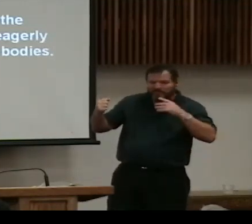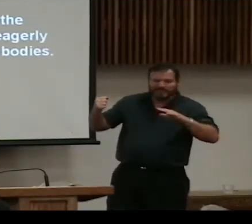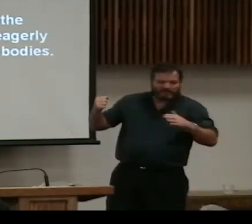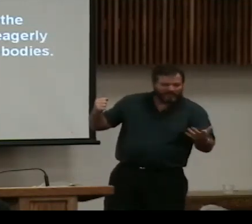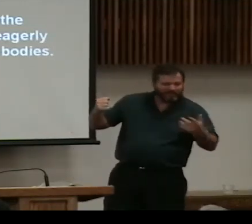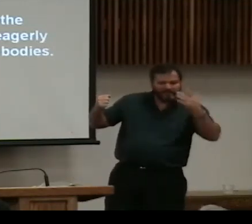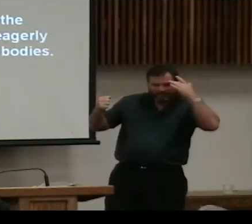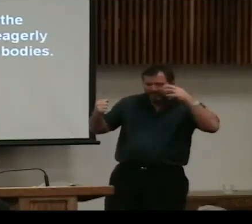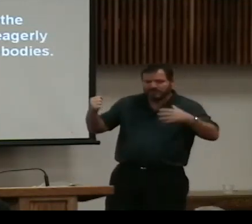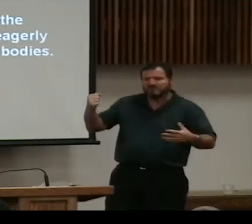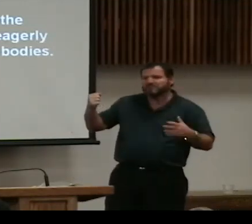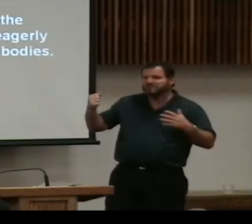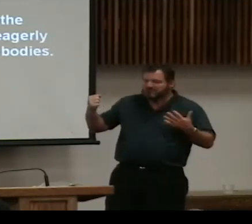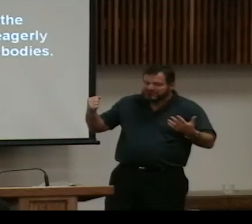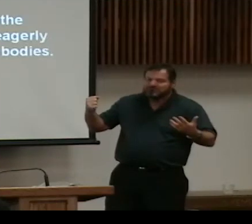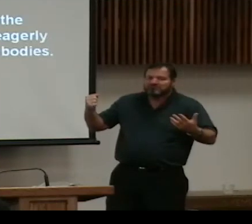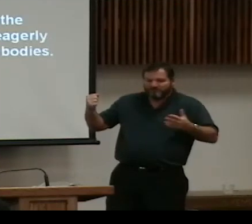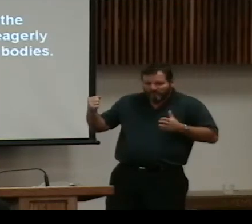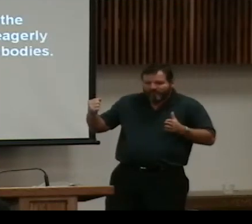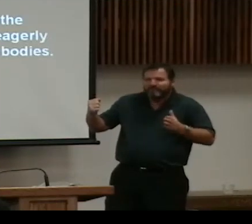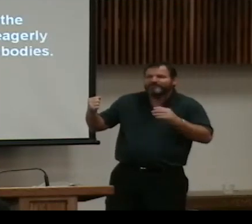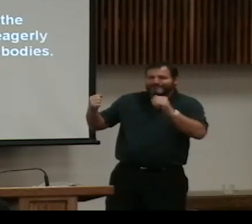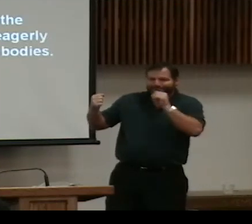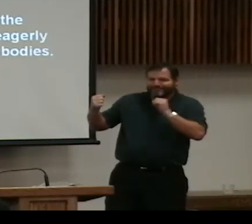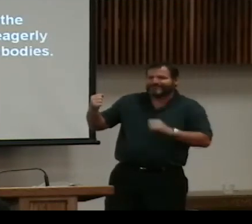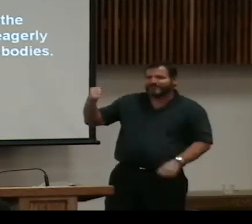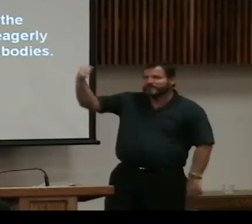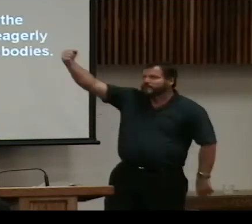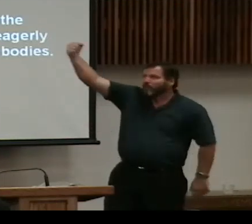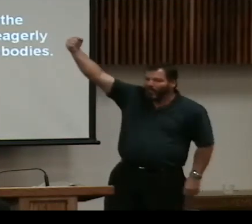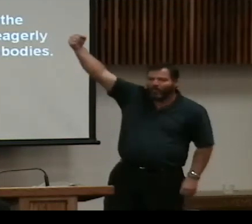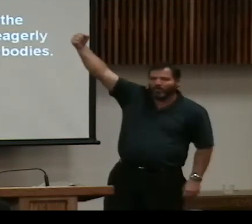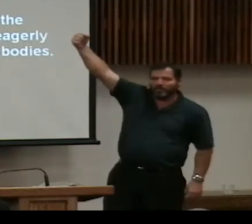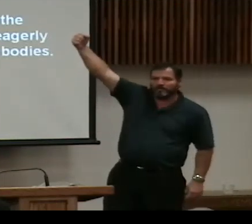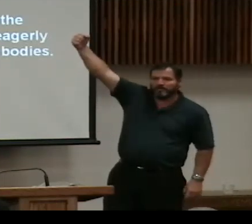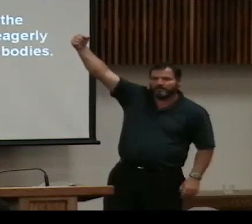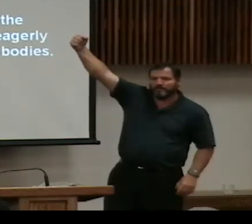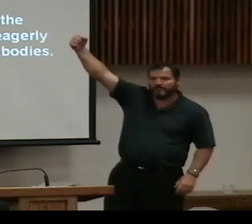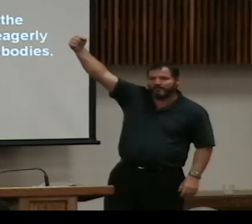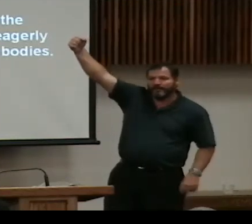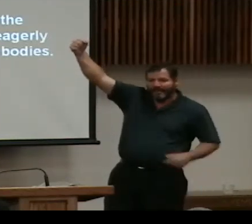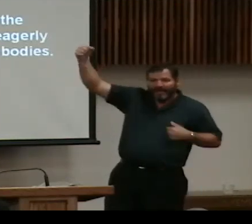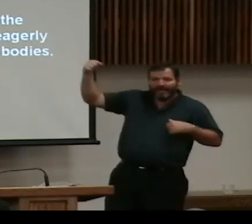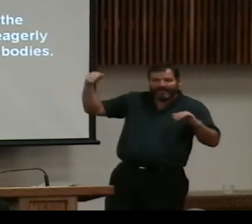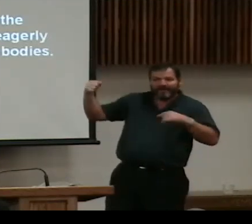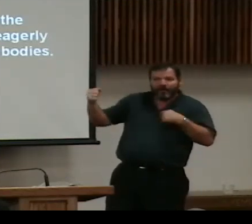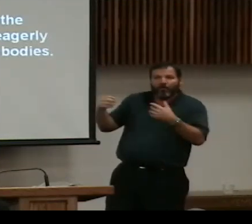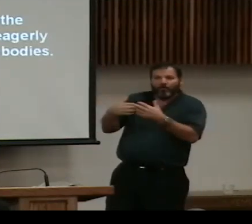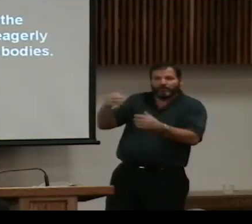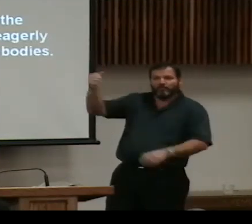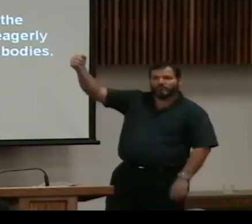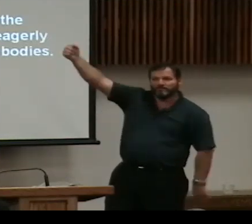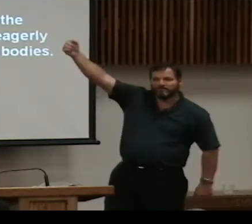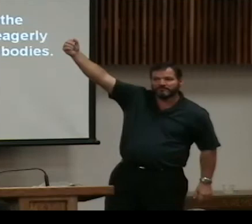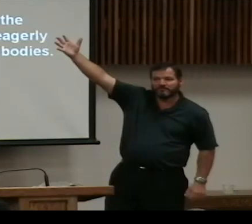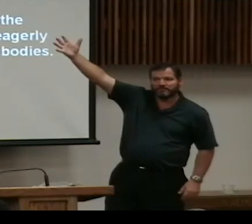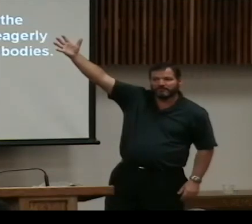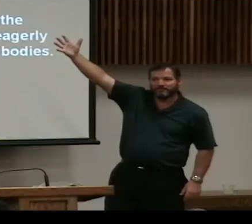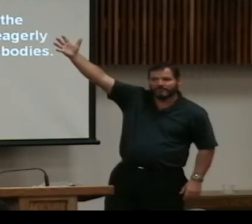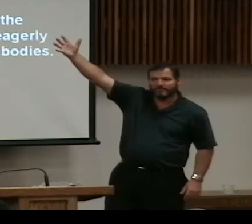Don't look at all the problems you may face here. That's small compared to this victory we have. I almost